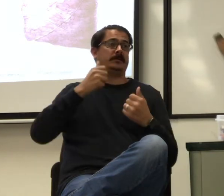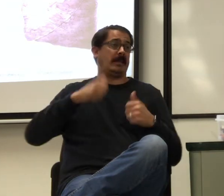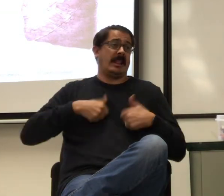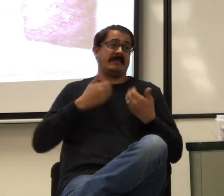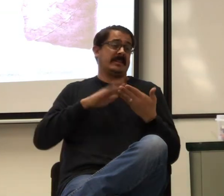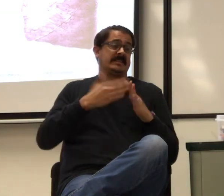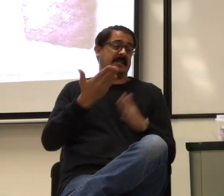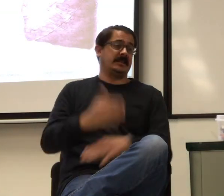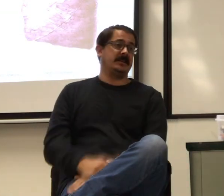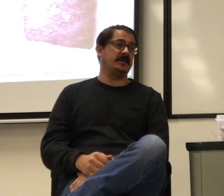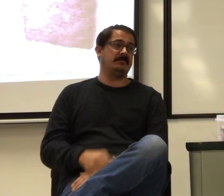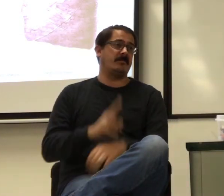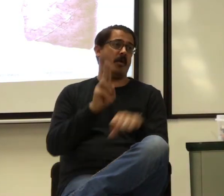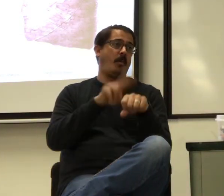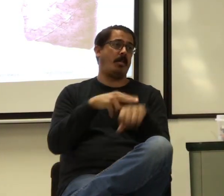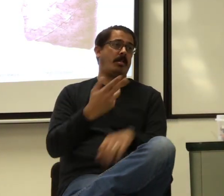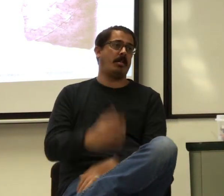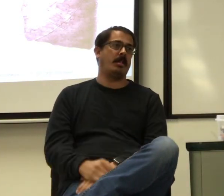city.